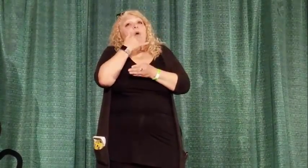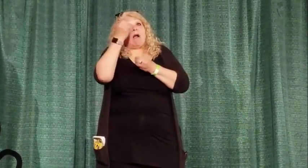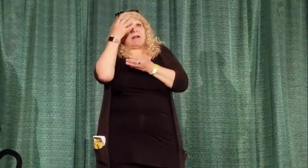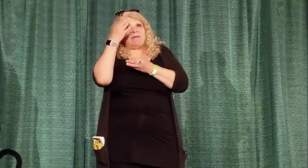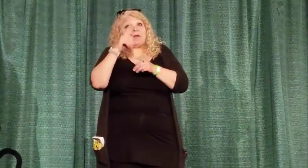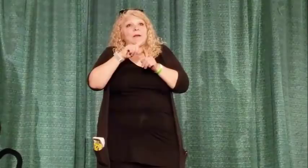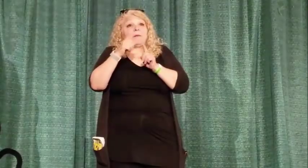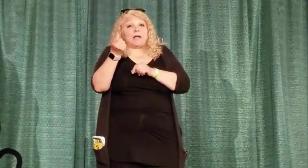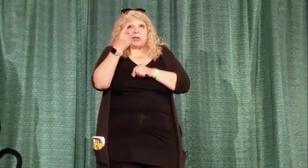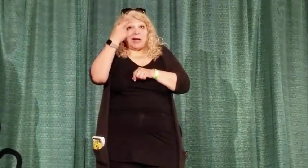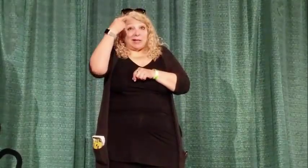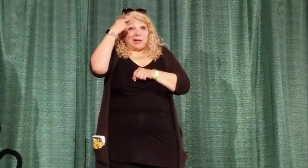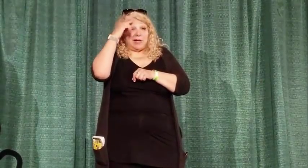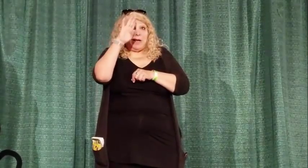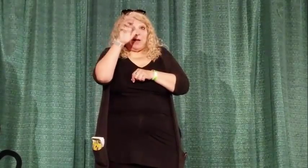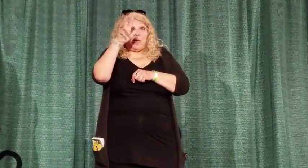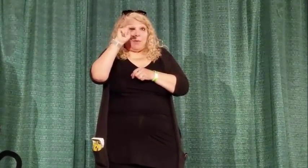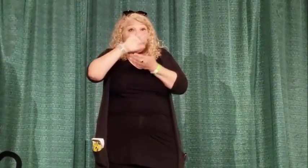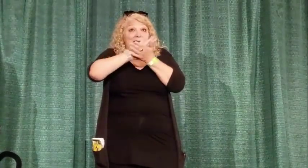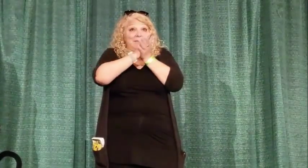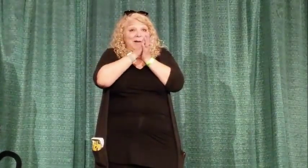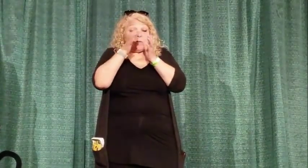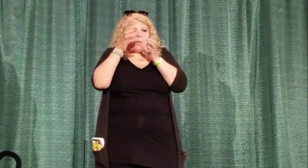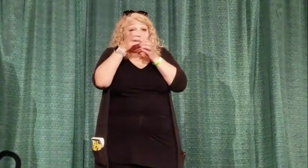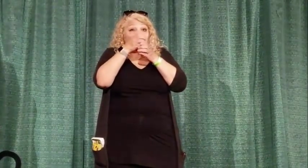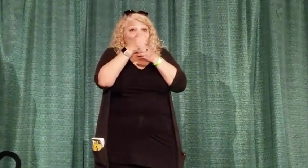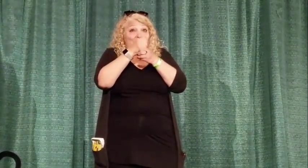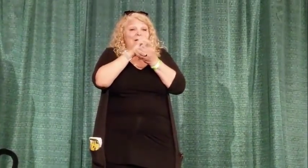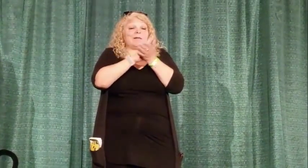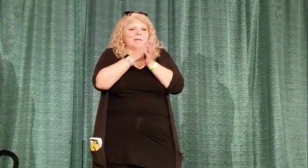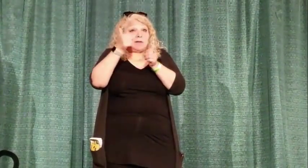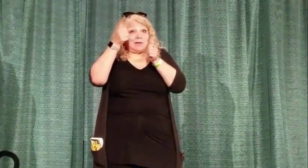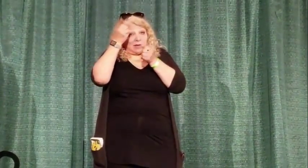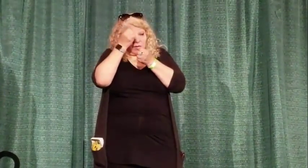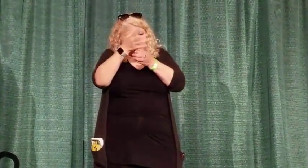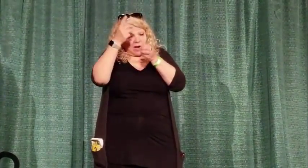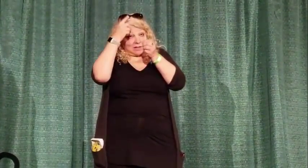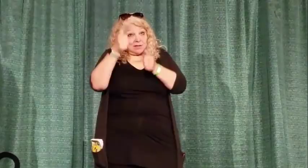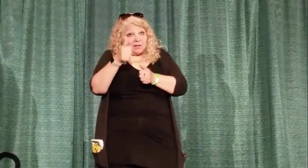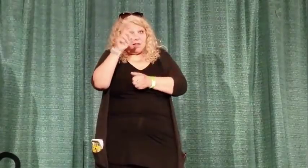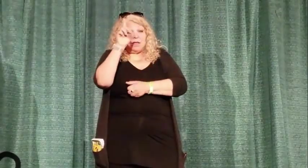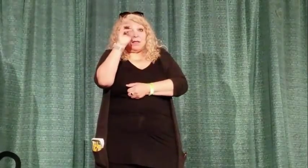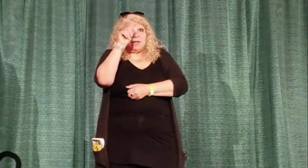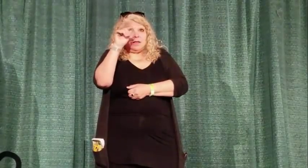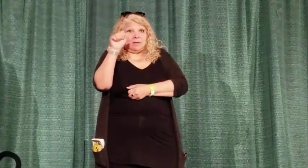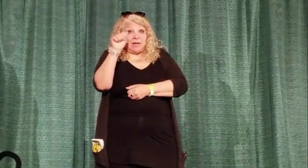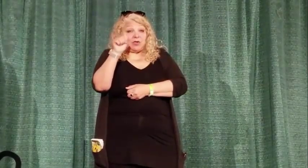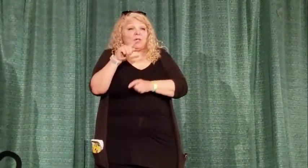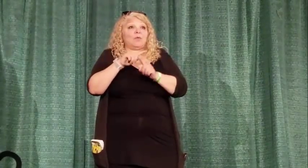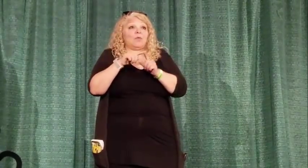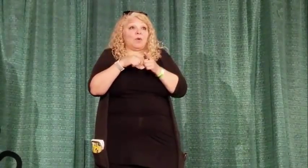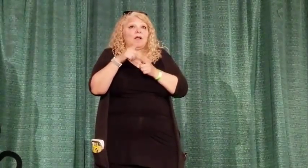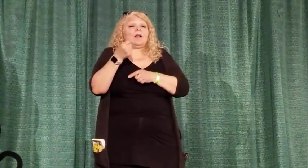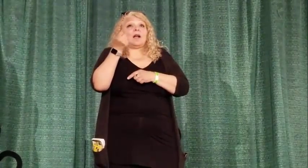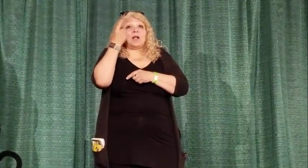that shrinkage of the brain leads to dementia. And low DHA levels and low omega-3 index detected in people's bloodstream are linked